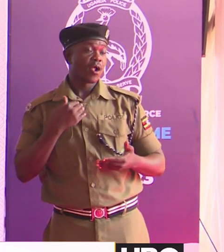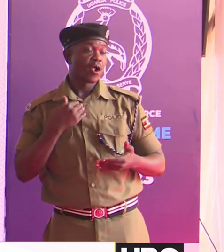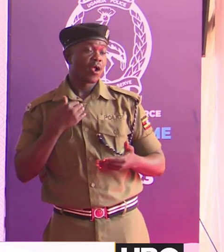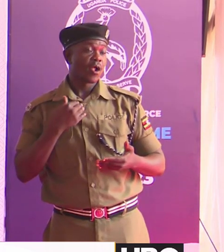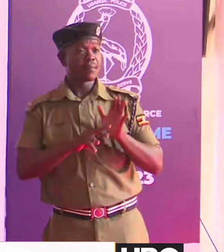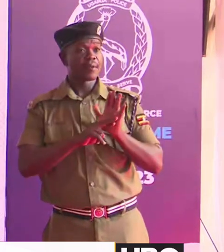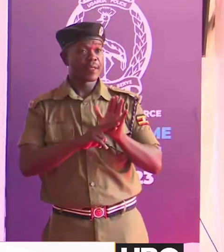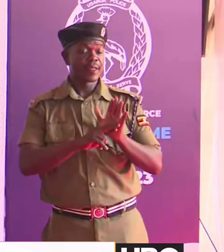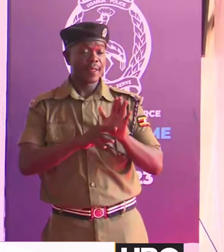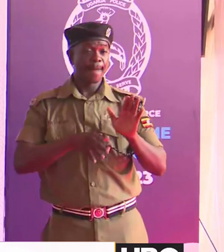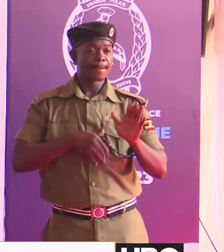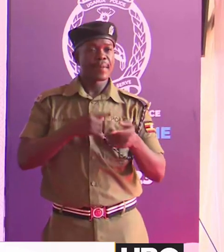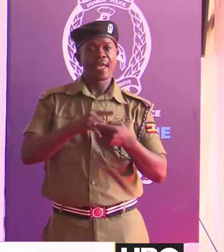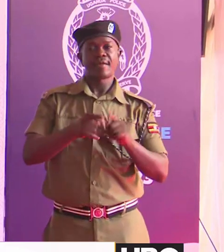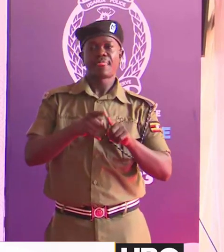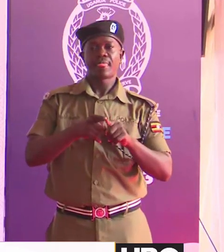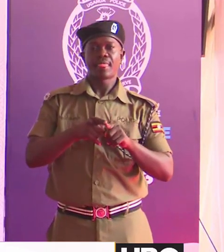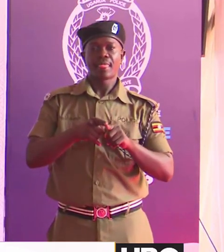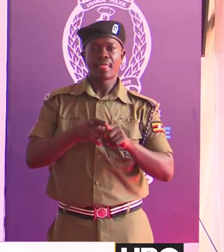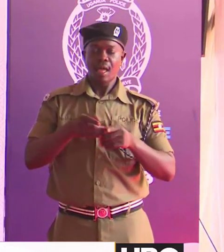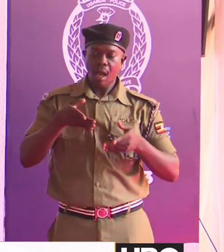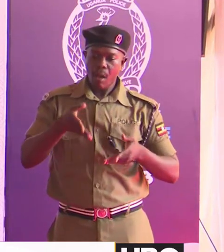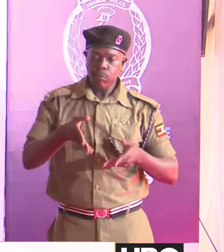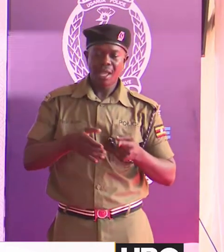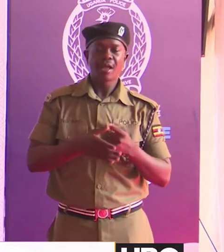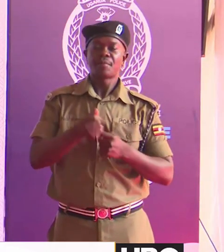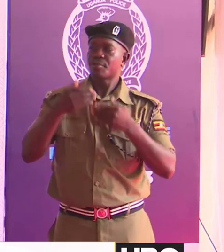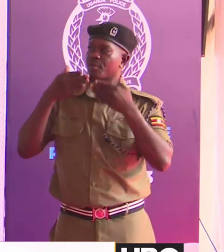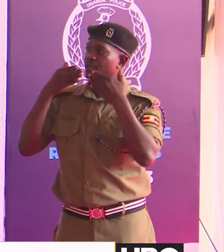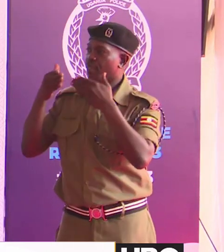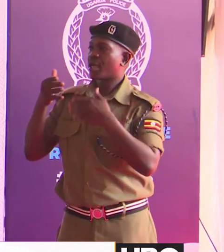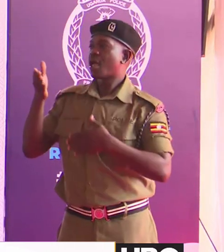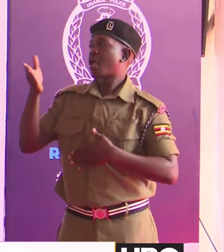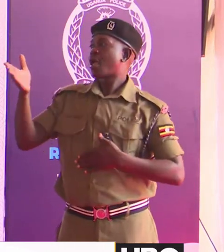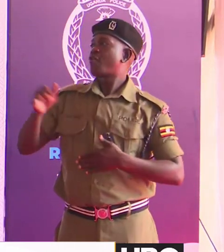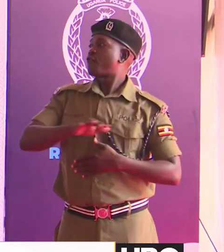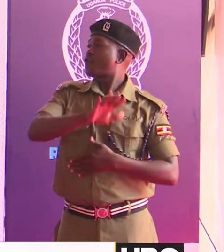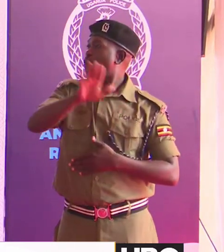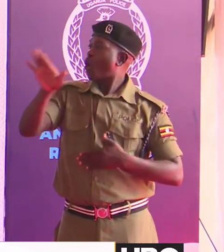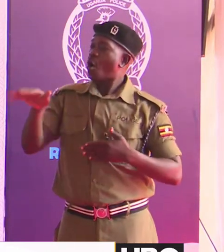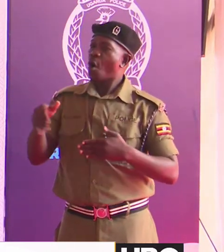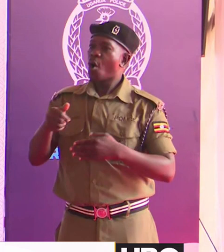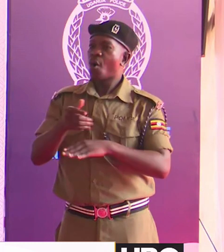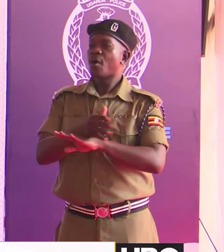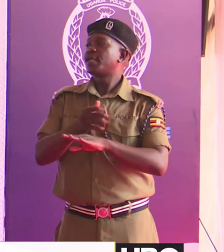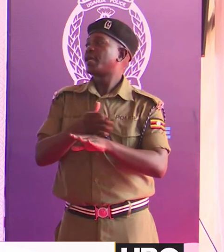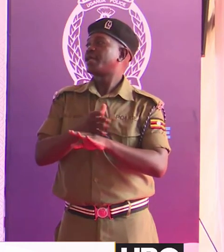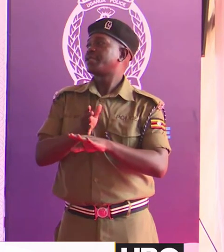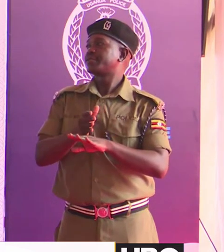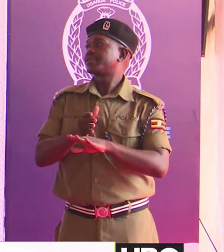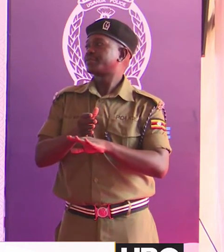this report, take this opportunity to thank you so much for the strategic guidance, but